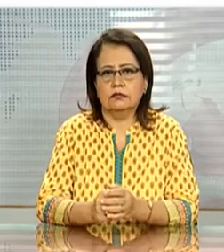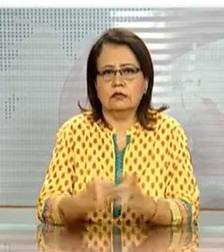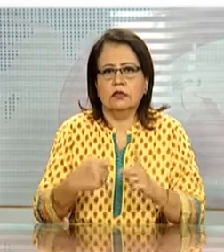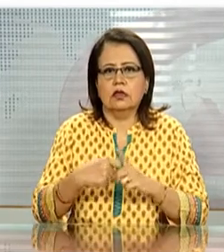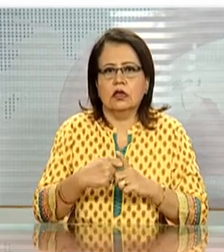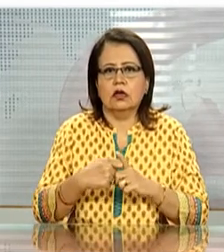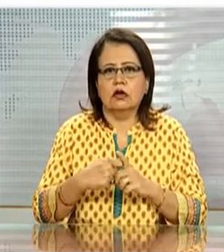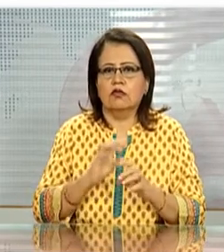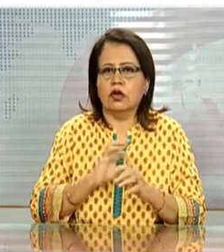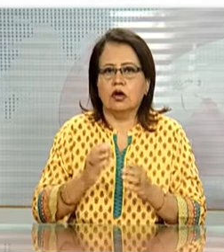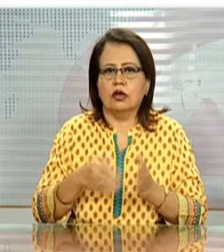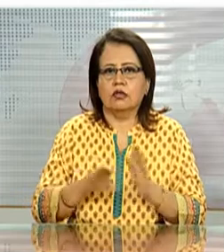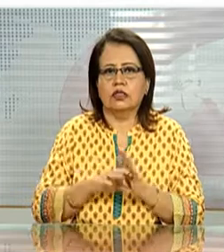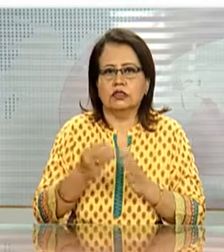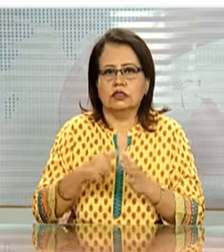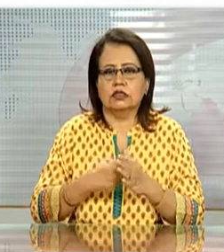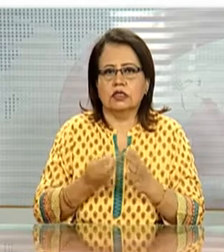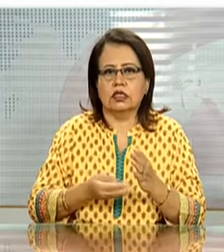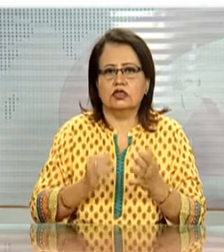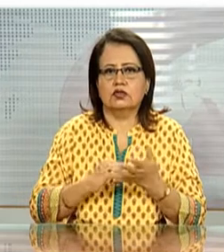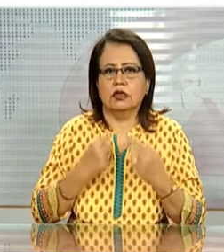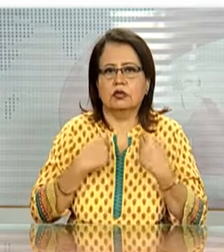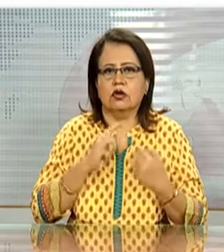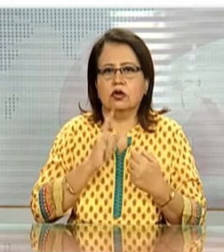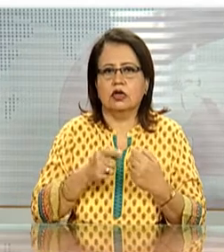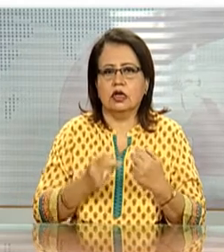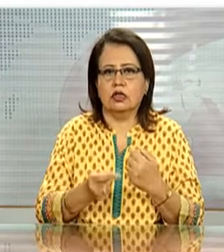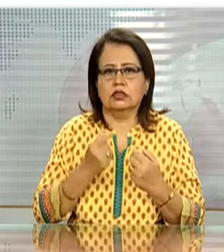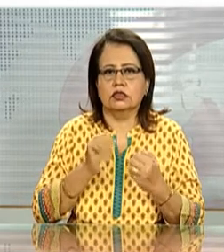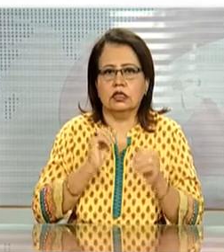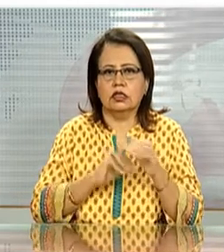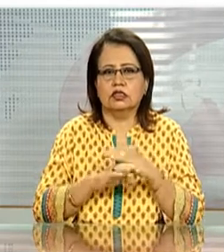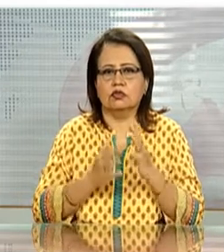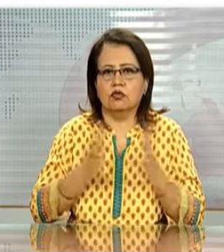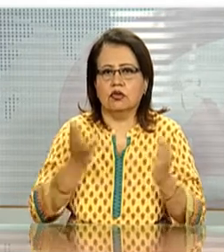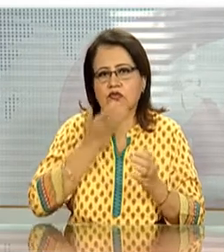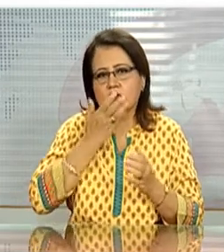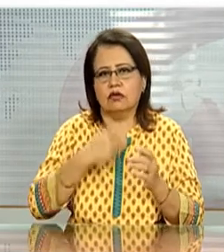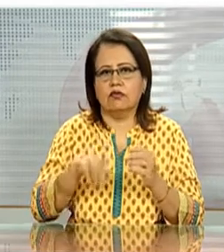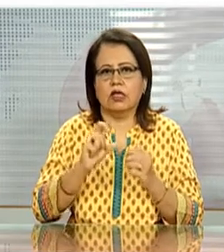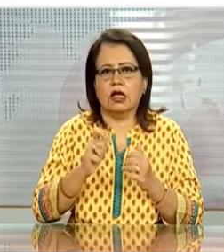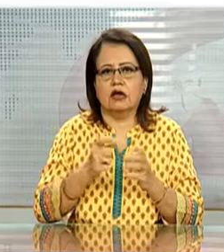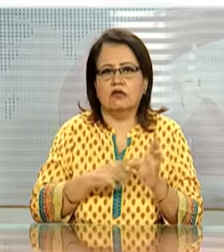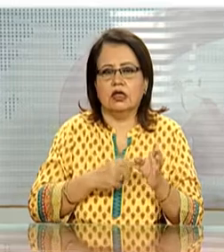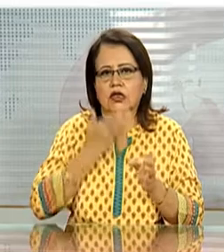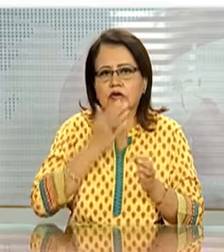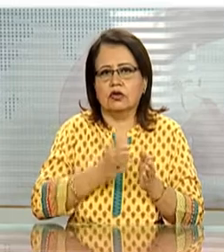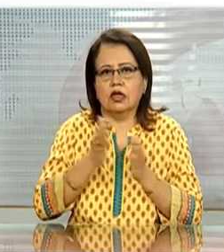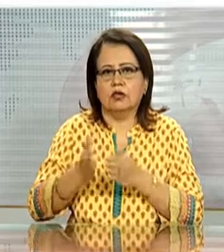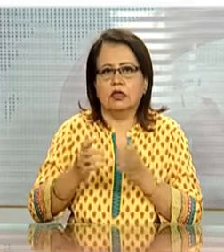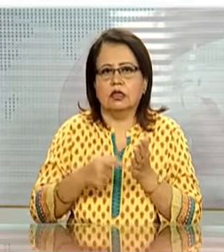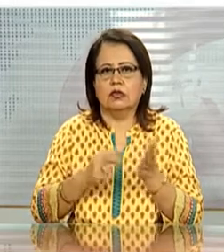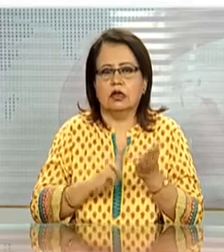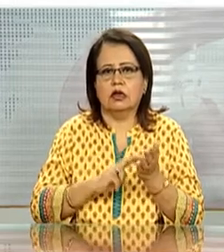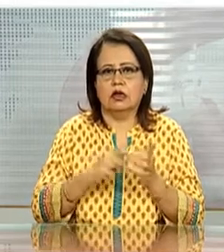Karnataka will not comply just yet with the supreme court order to urgently release more water from the cavi river to neighboring Tamil